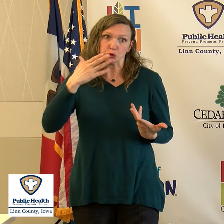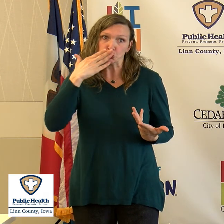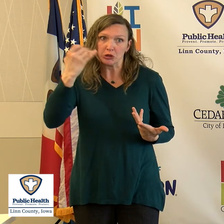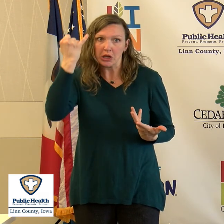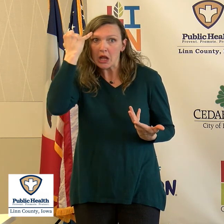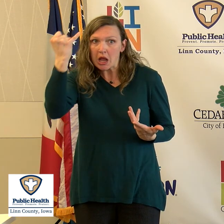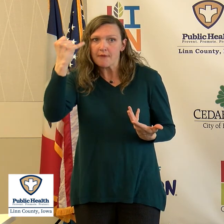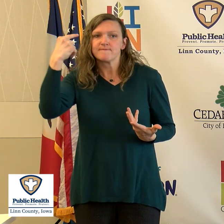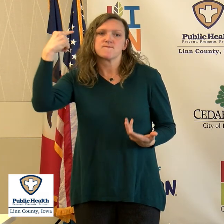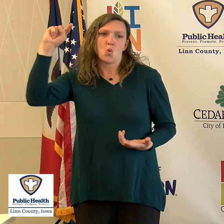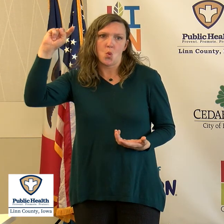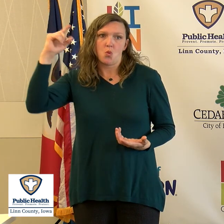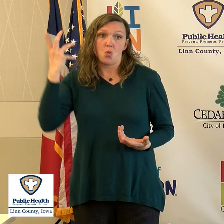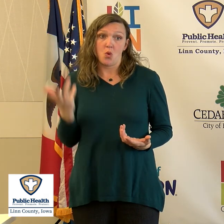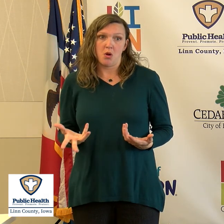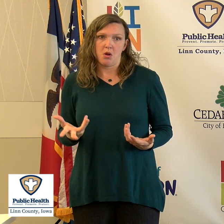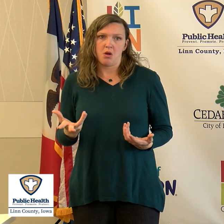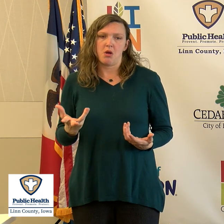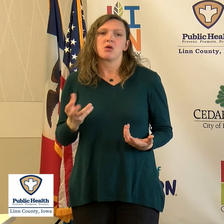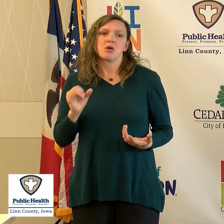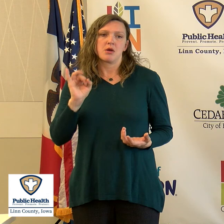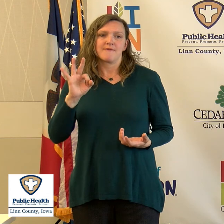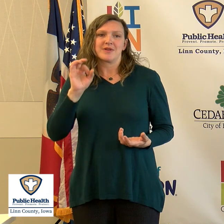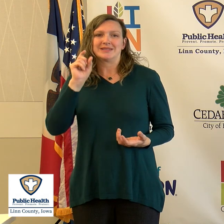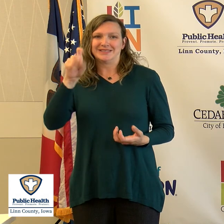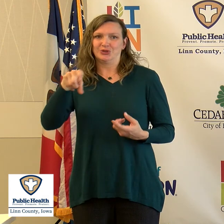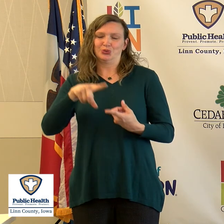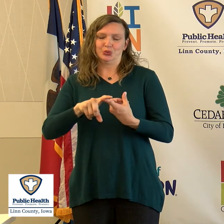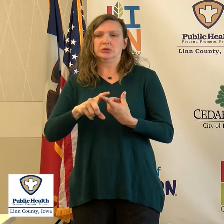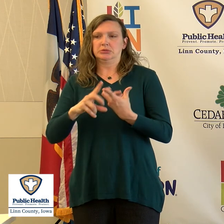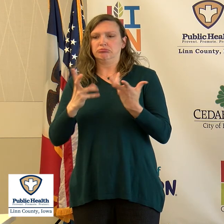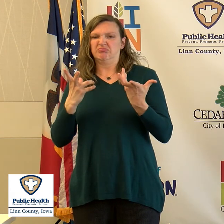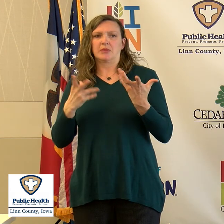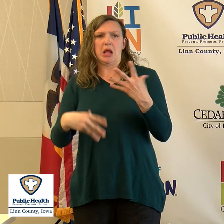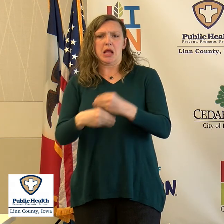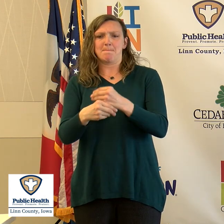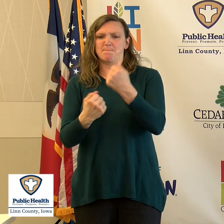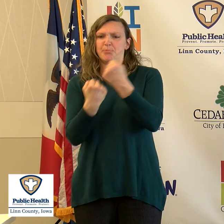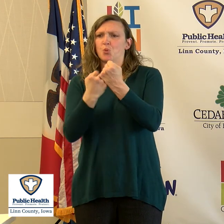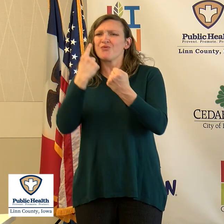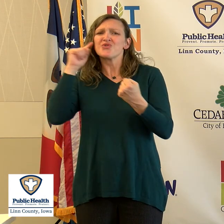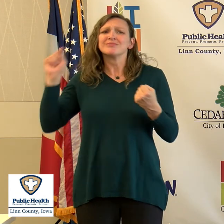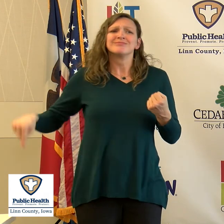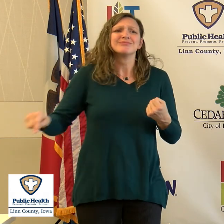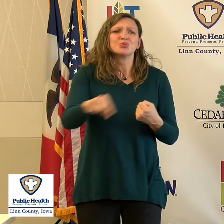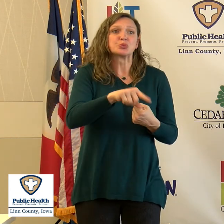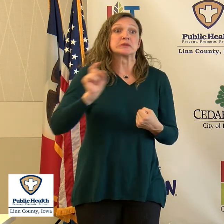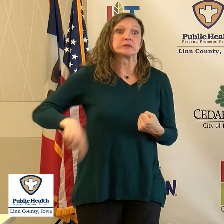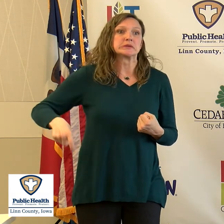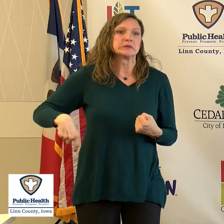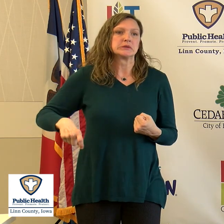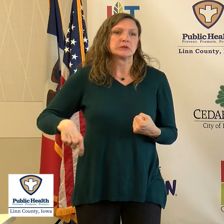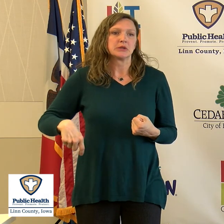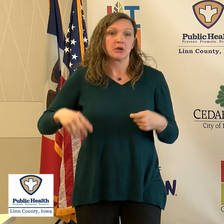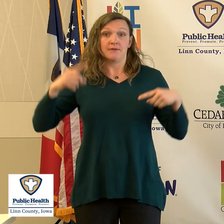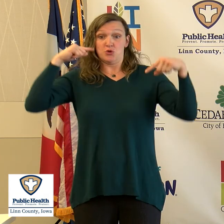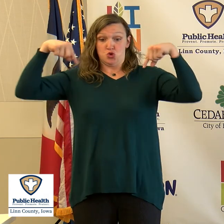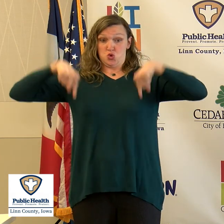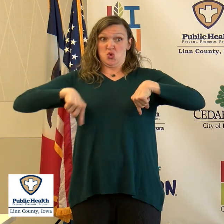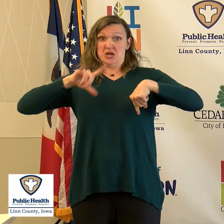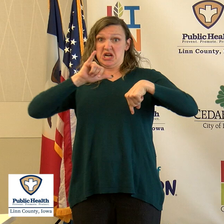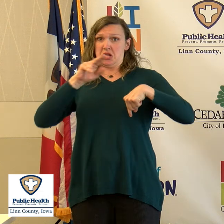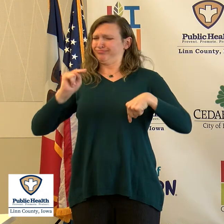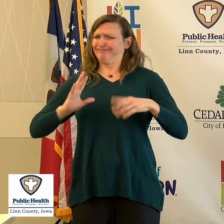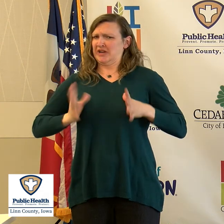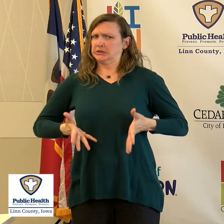would be smaller, that would need that additional support. For our larger counties, though, it may be something that's not needed because we would have a